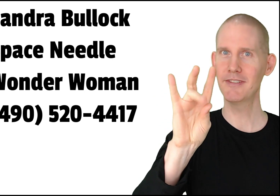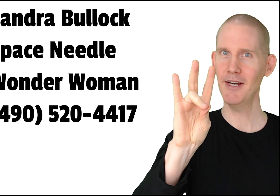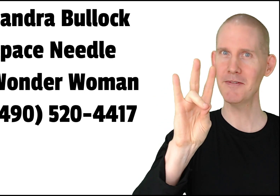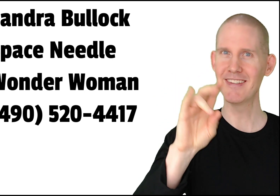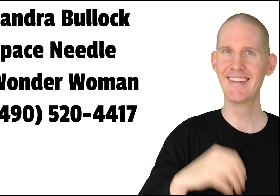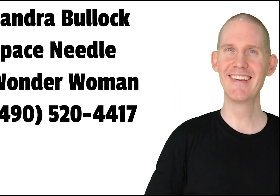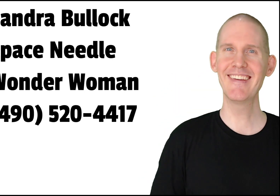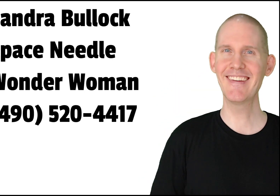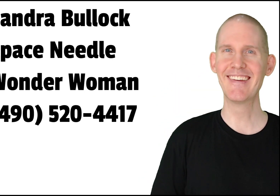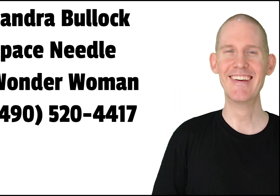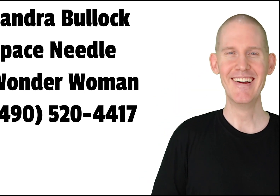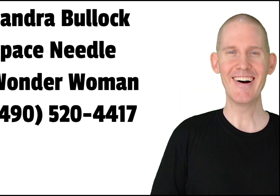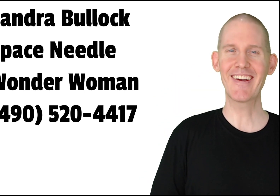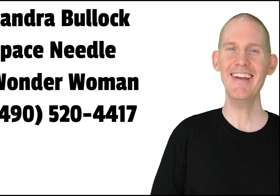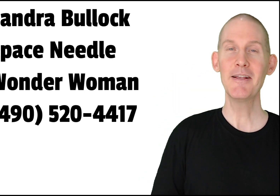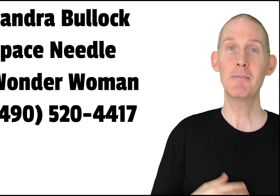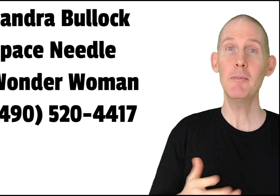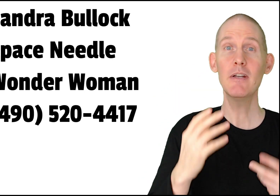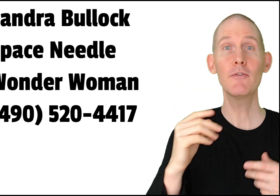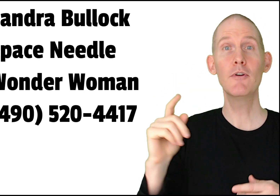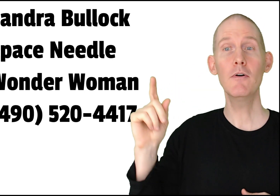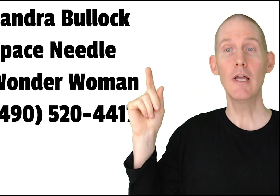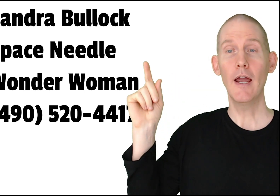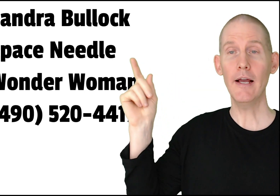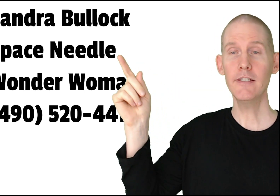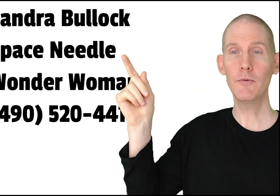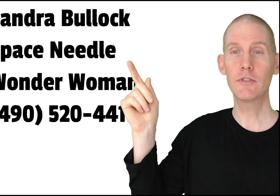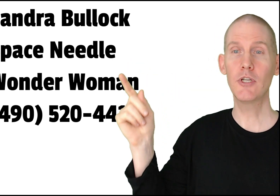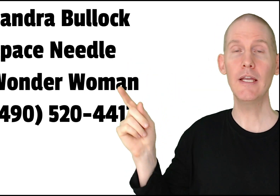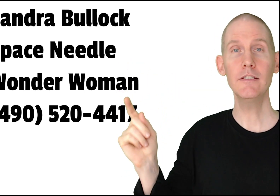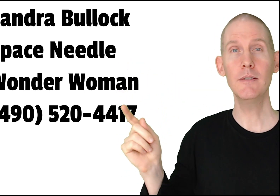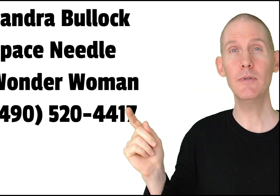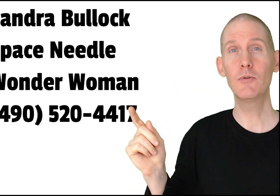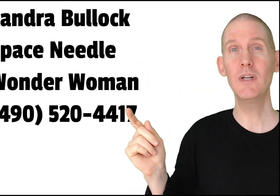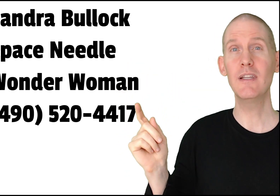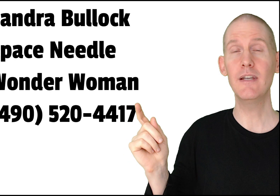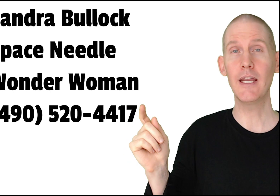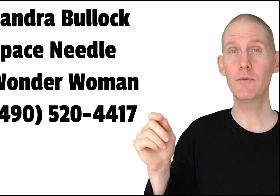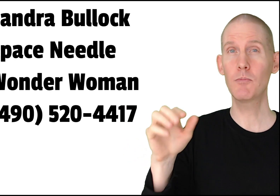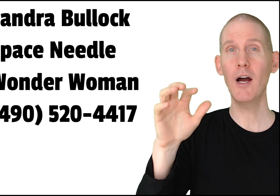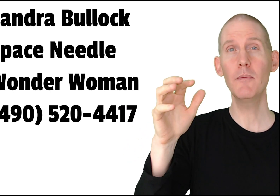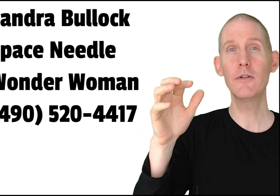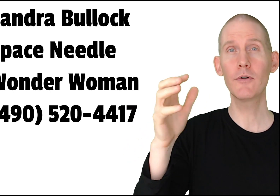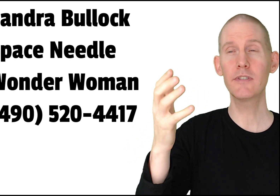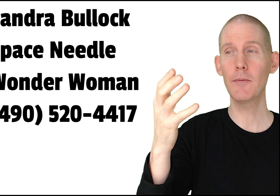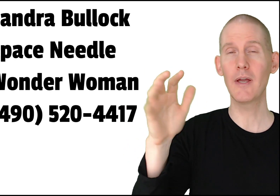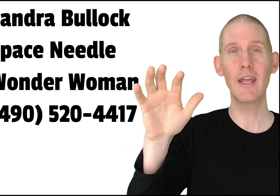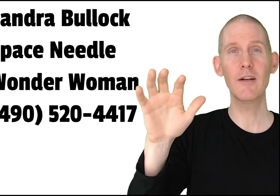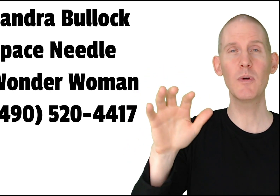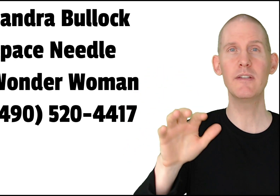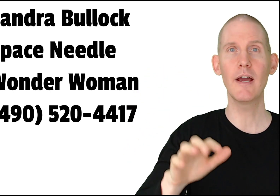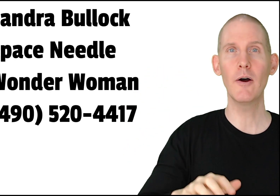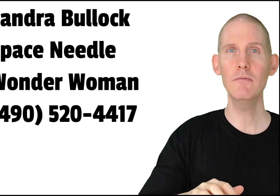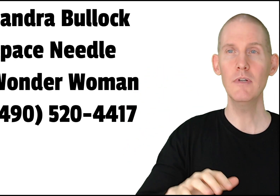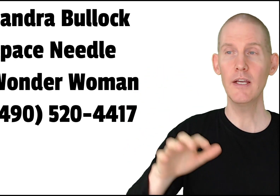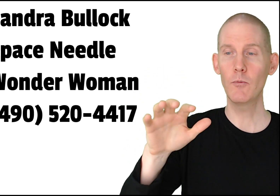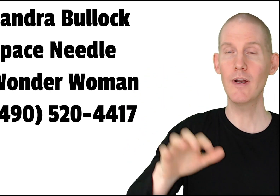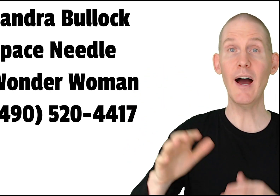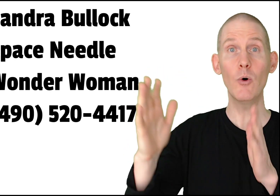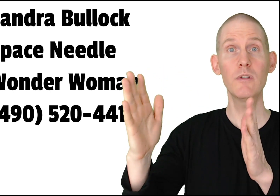490-520-4417. Okay, maybe another note. As I was changing between the names, you probably noticed that my hand went down. It went out